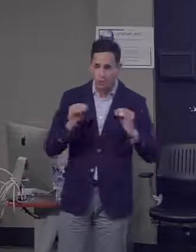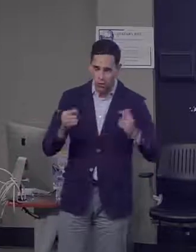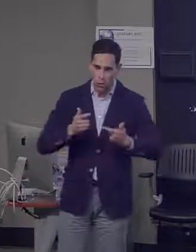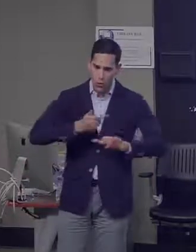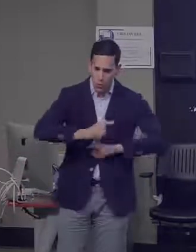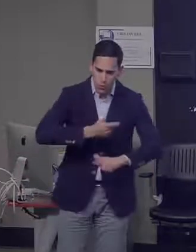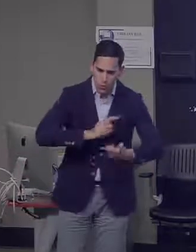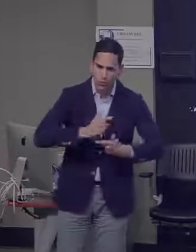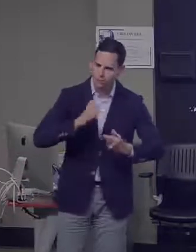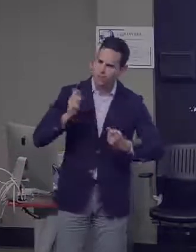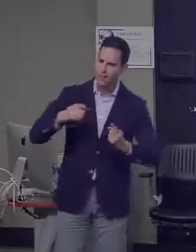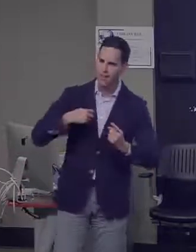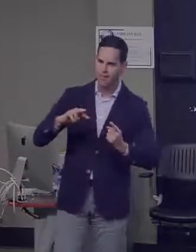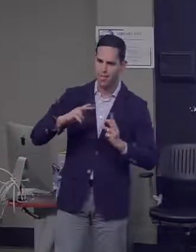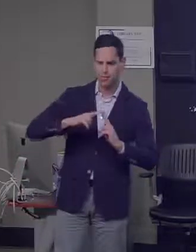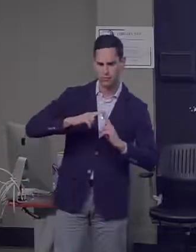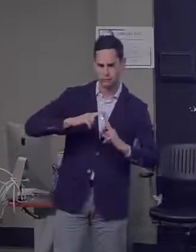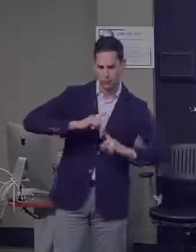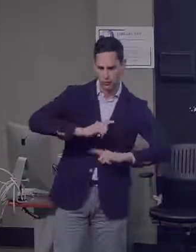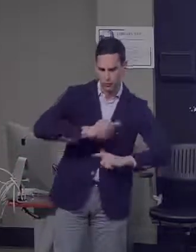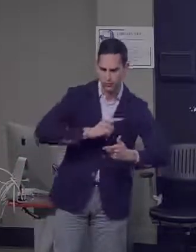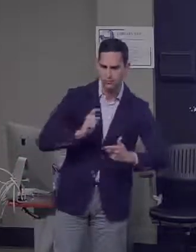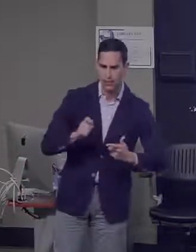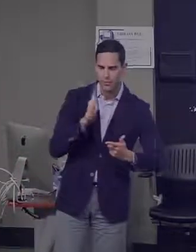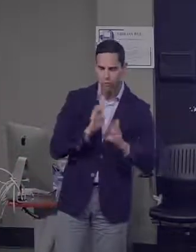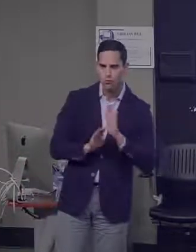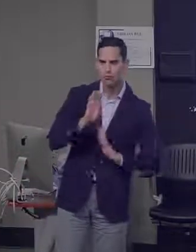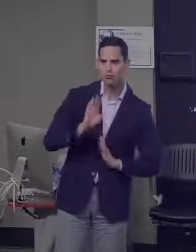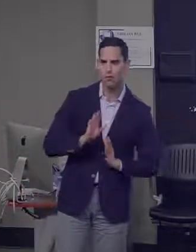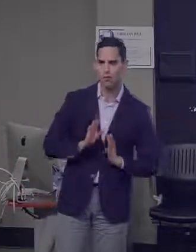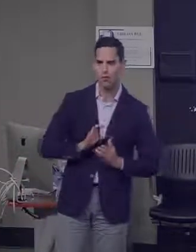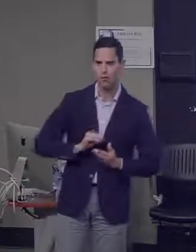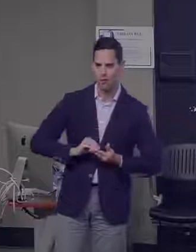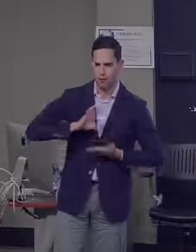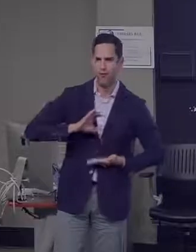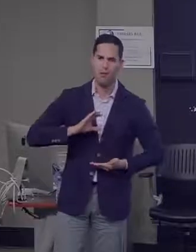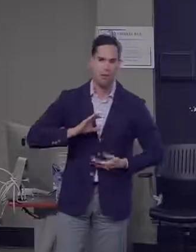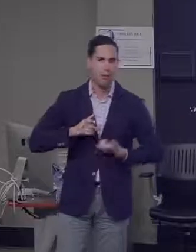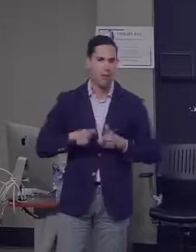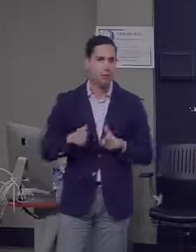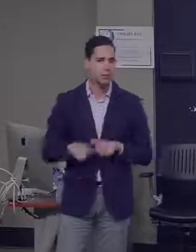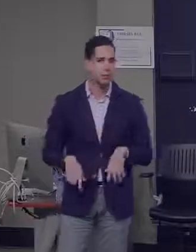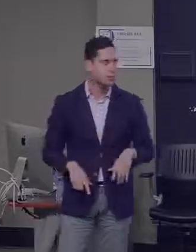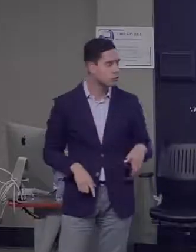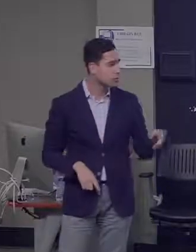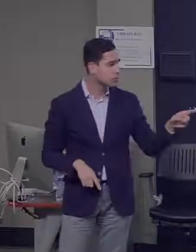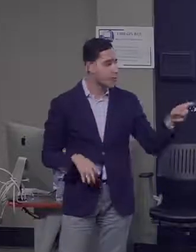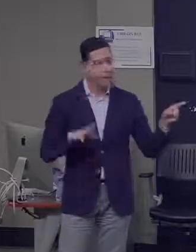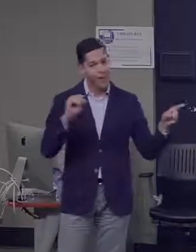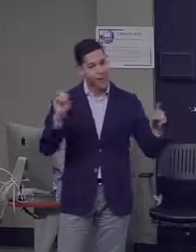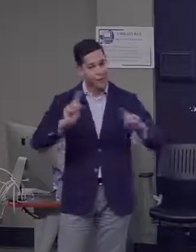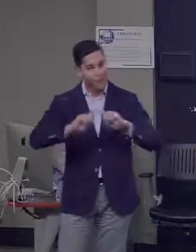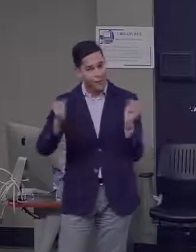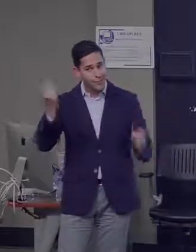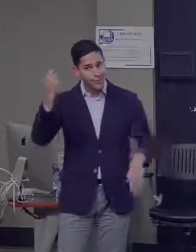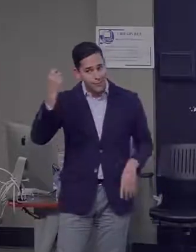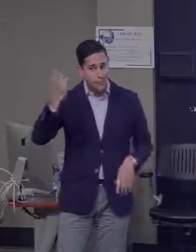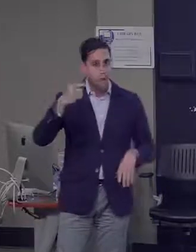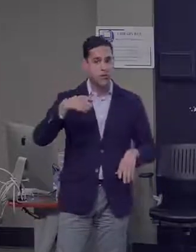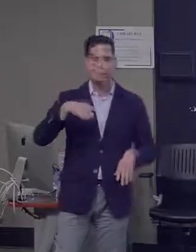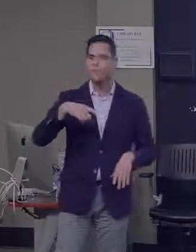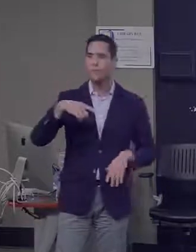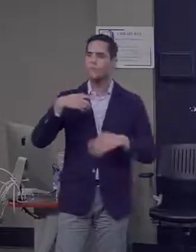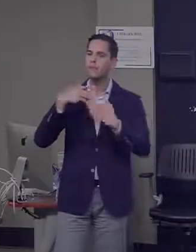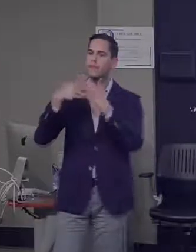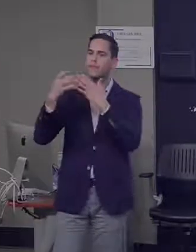duets they need to grow language. Well, but, and there's a really interesting but, even if it's this model of the